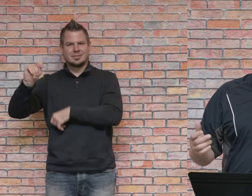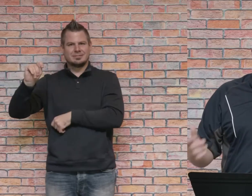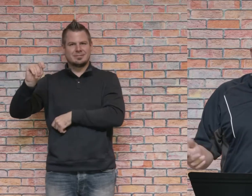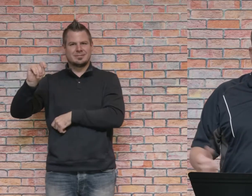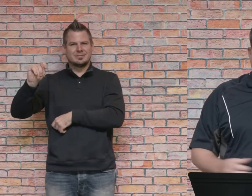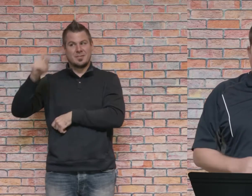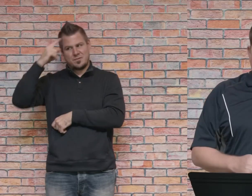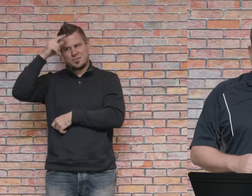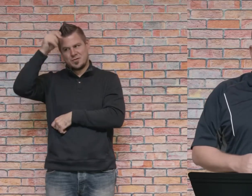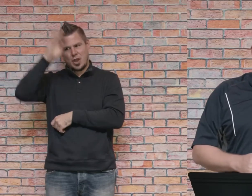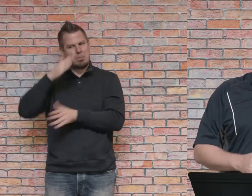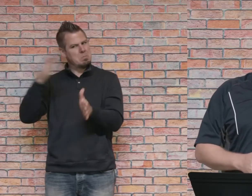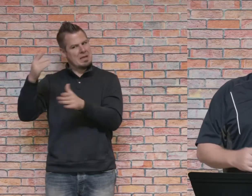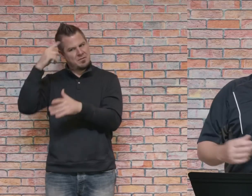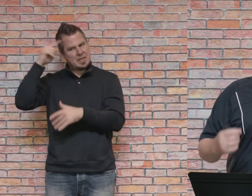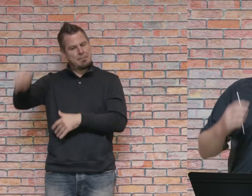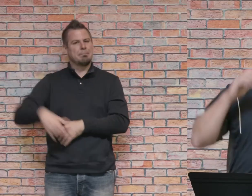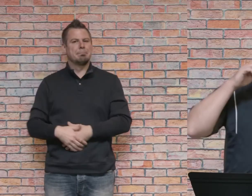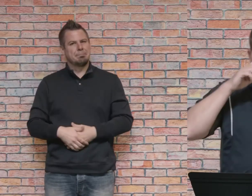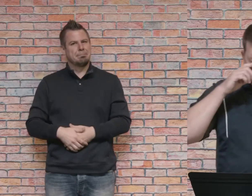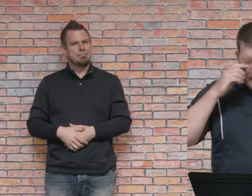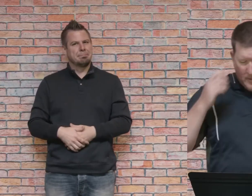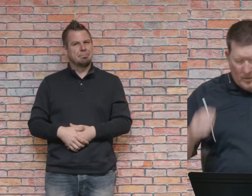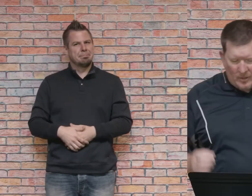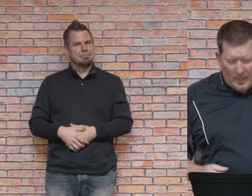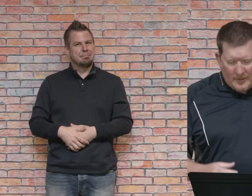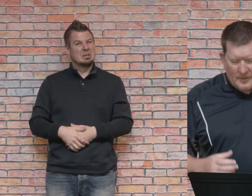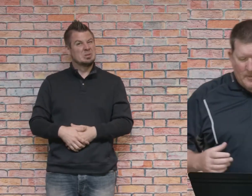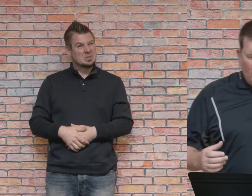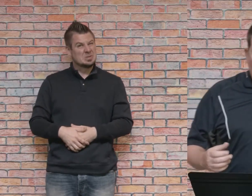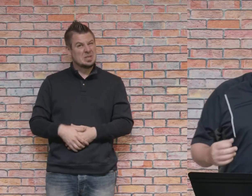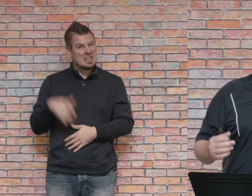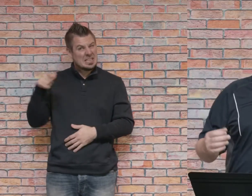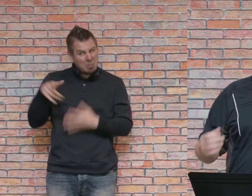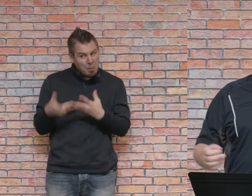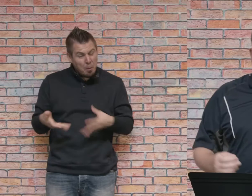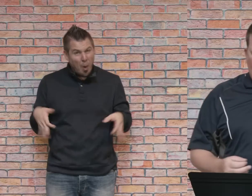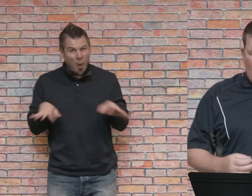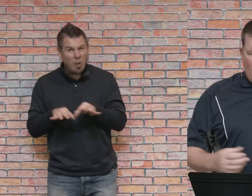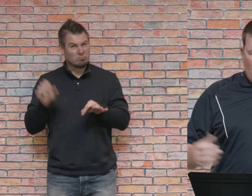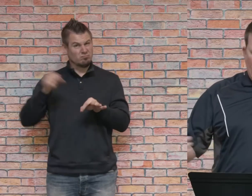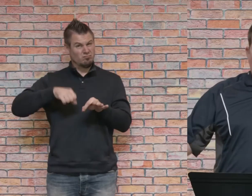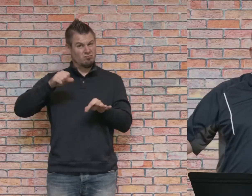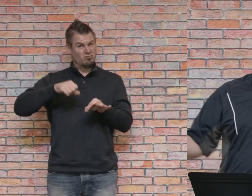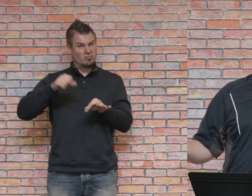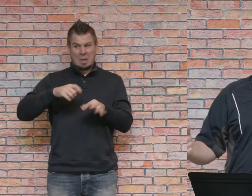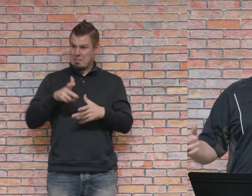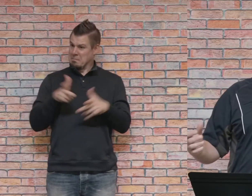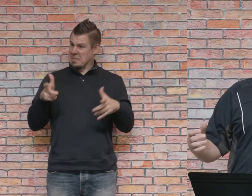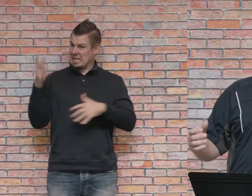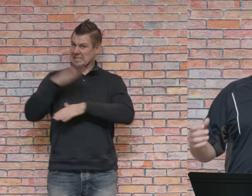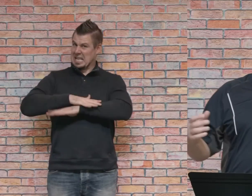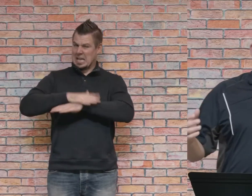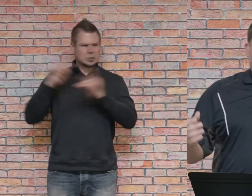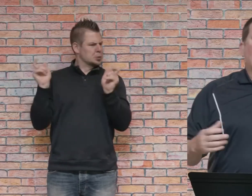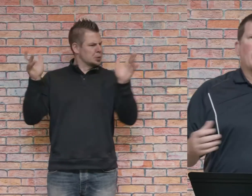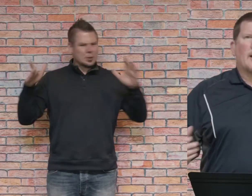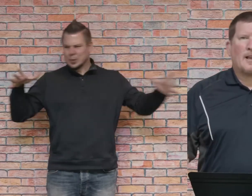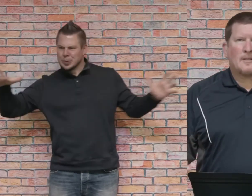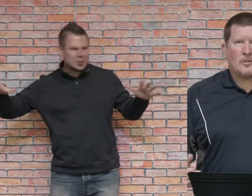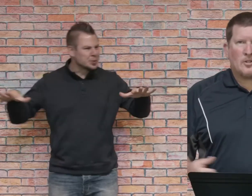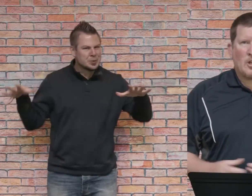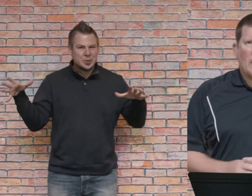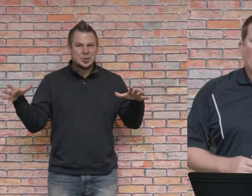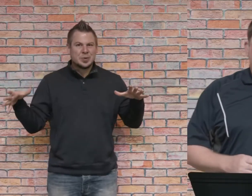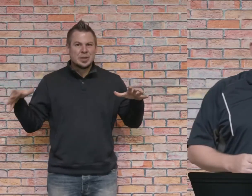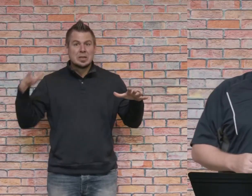has for them. And this is such a big deal. This is important. It's a big day, and everything is coming together. And it's so important that God